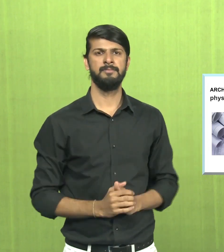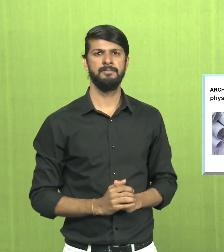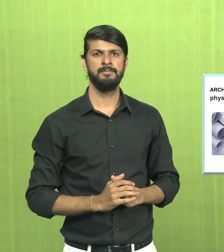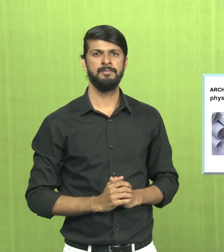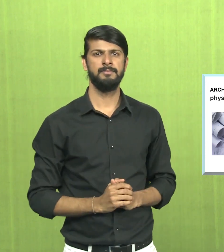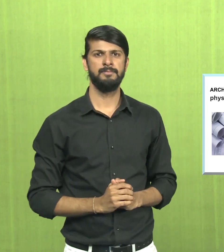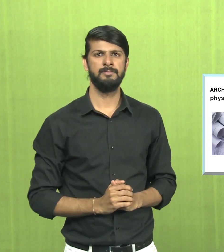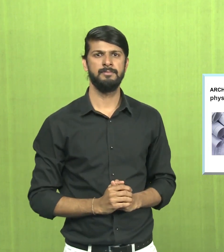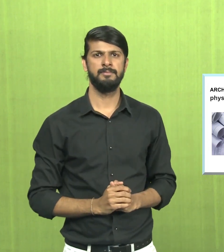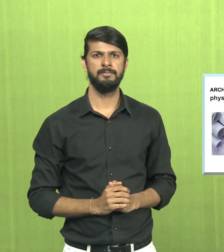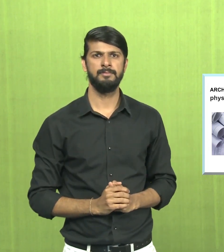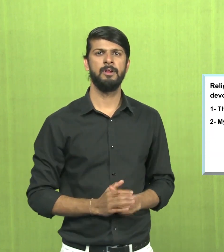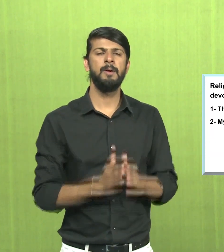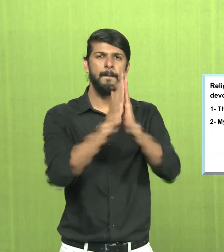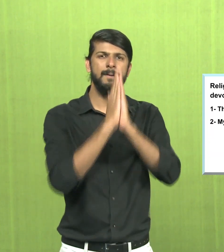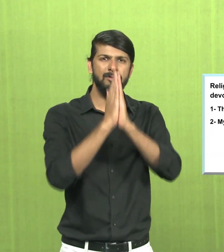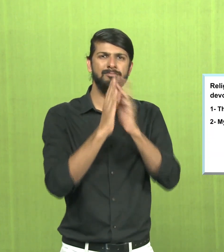is known as architecture.